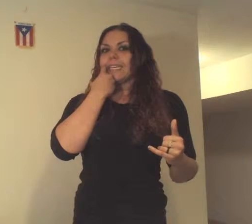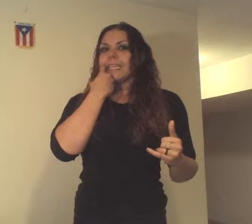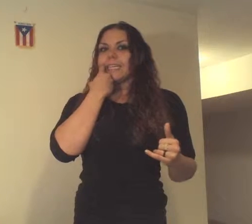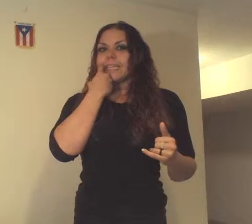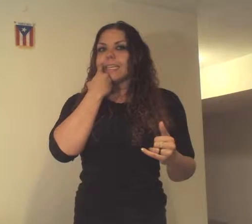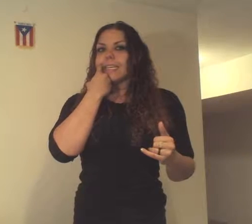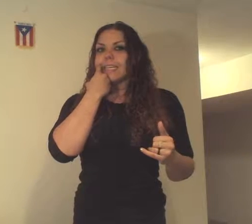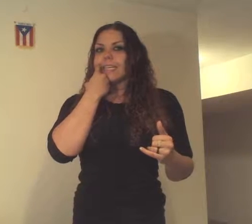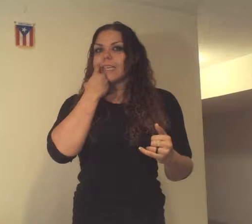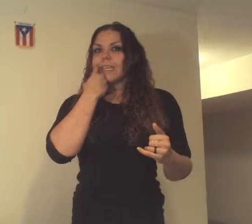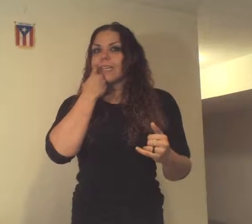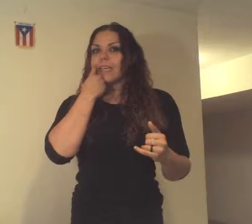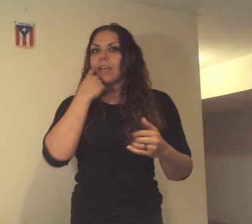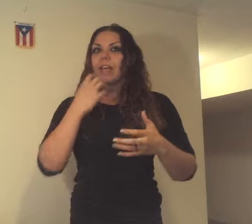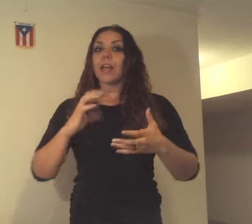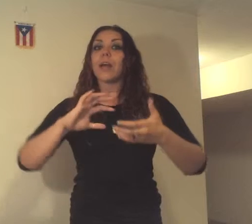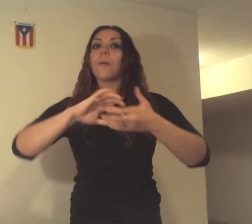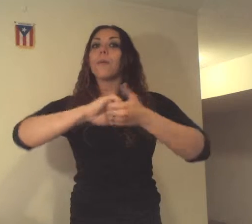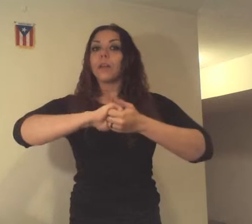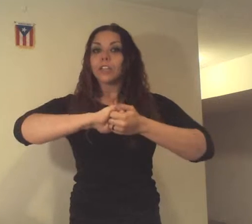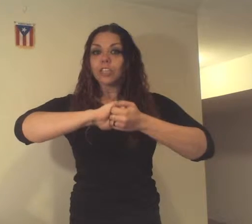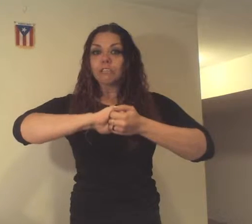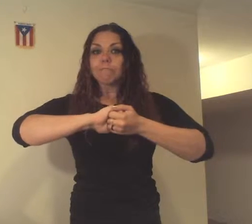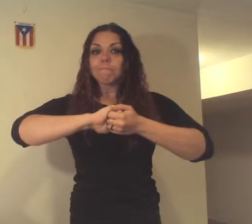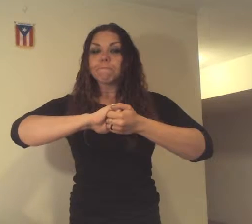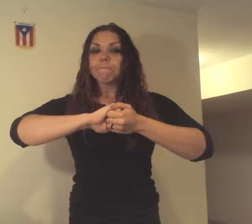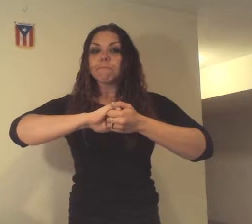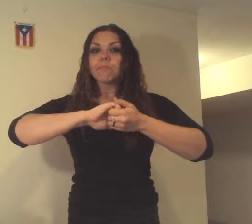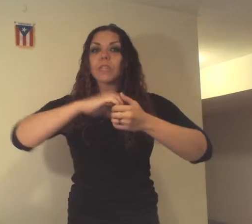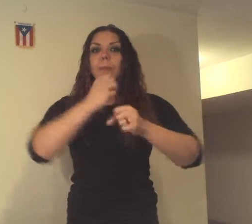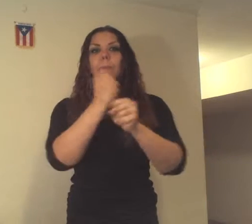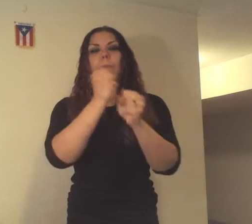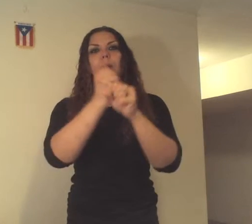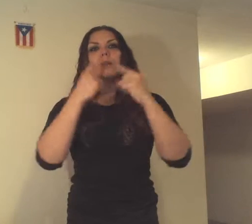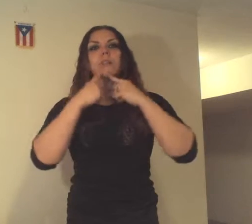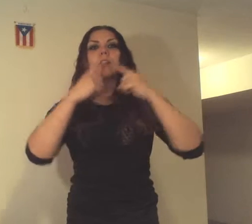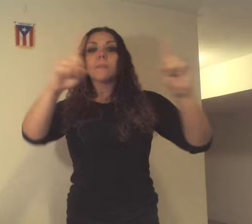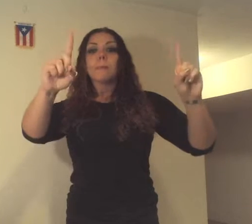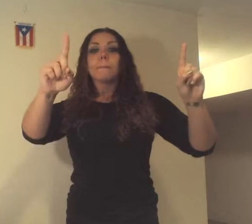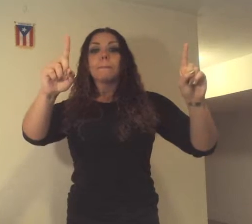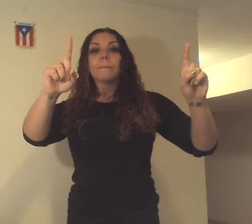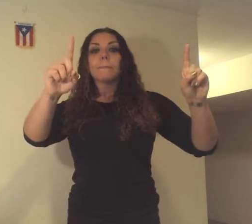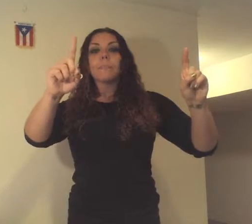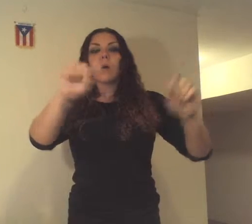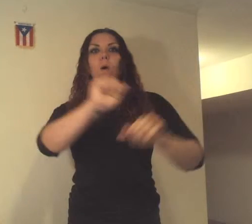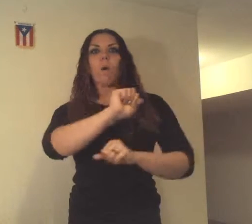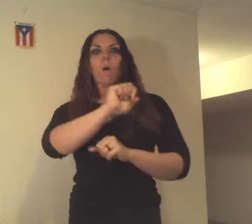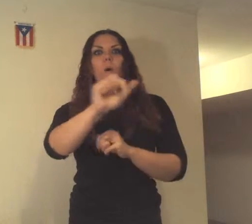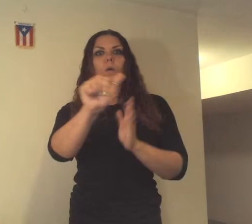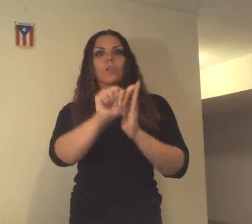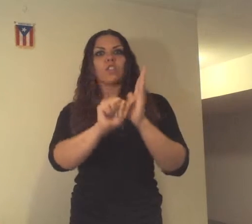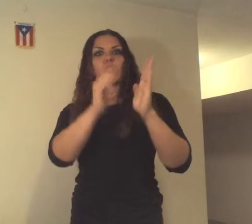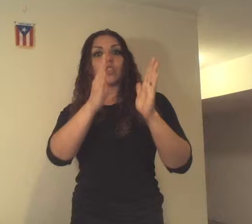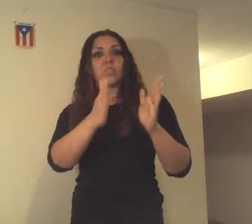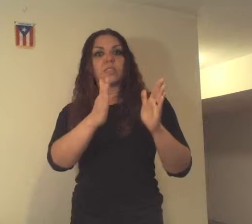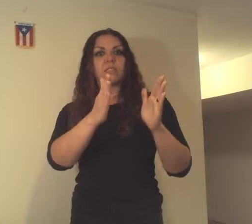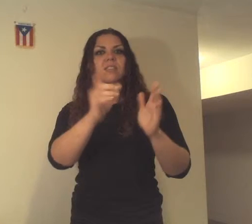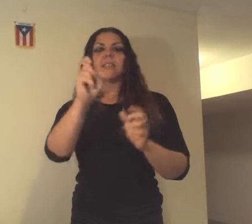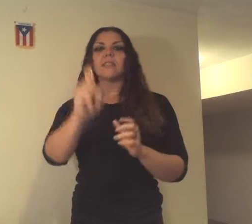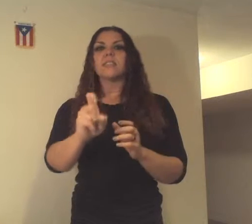up with us to make an announcement that all surgeons should be FLS certified before they do minimally invasive surgery. Are